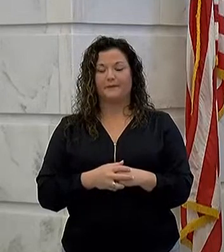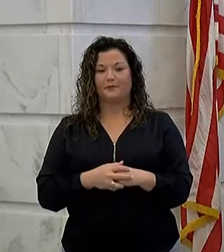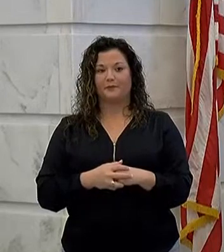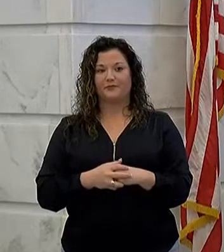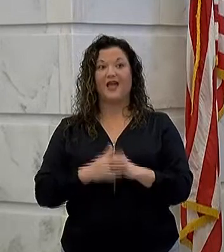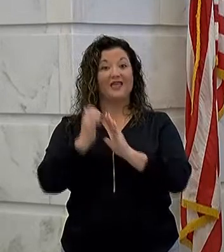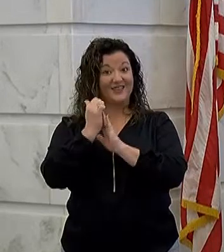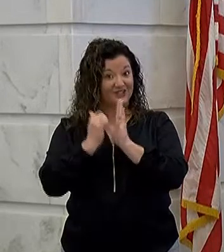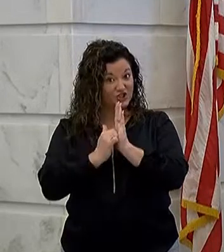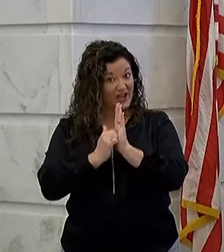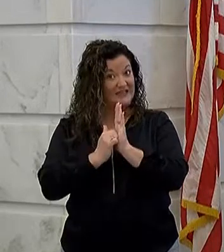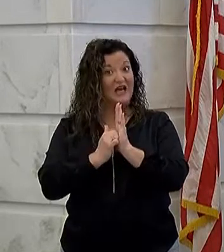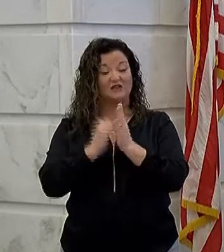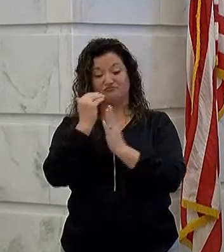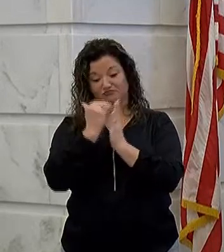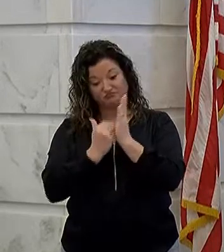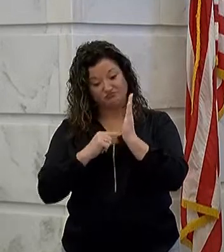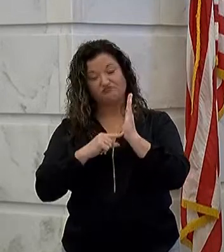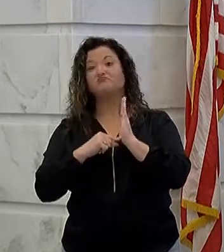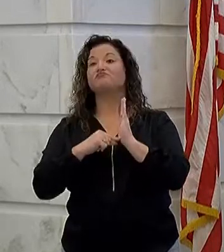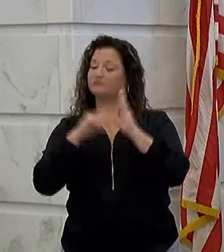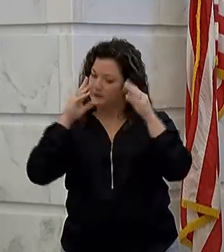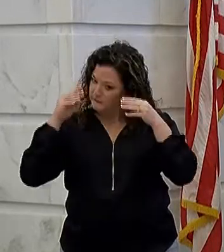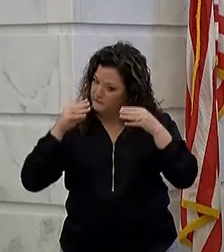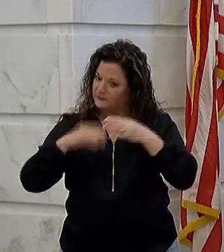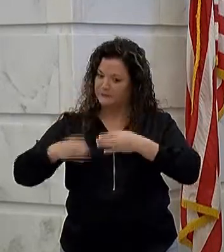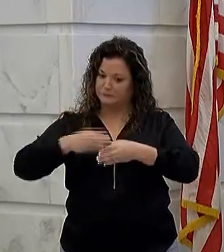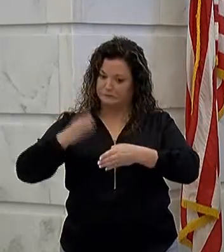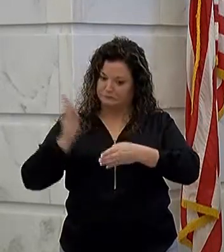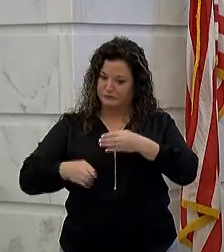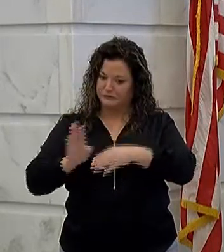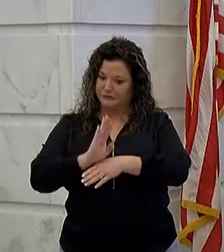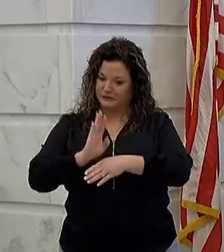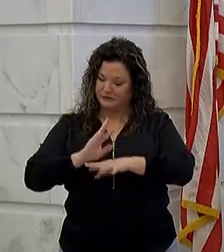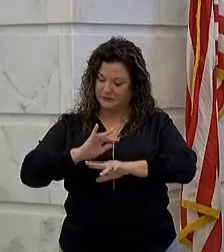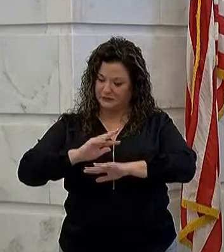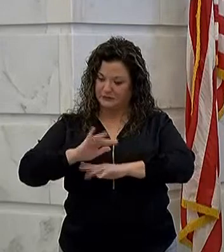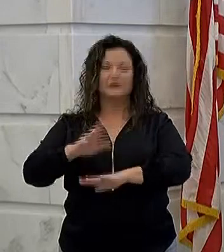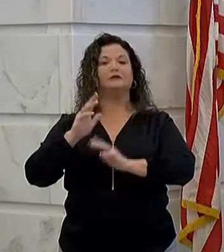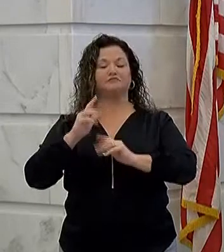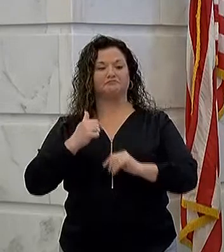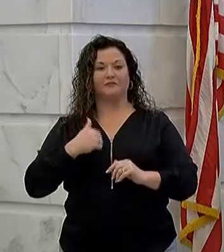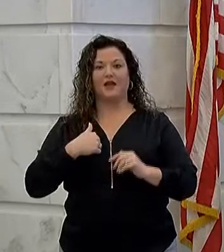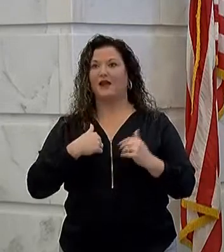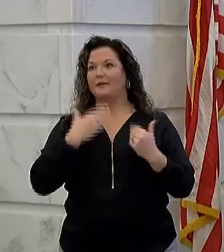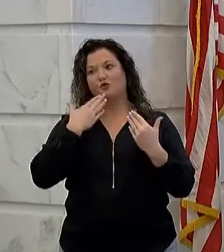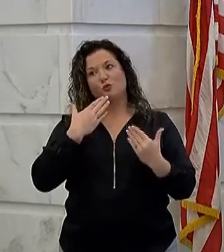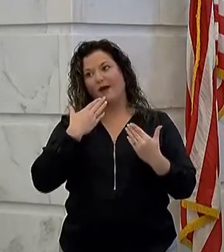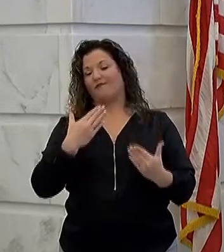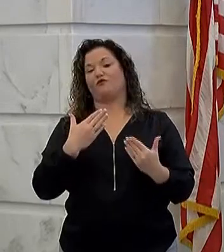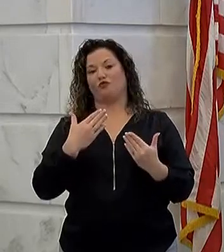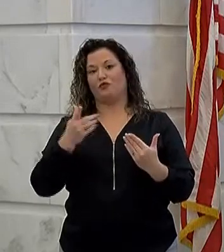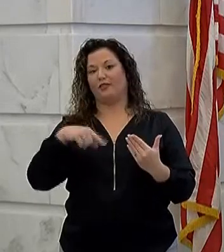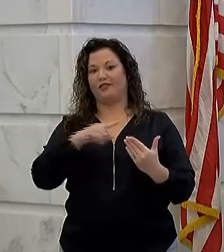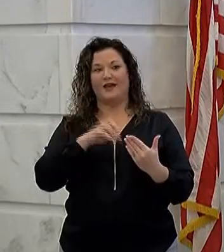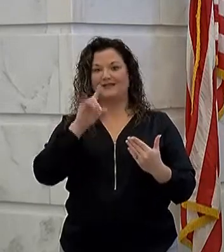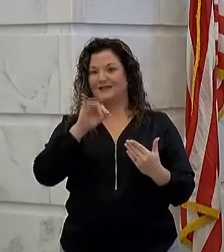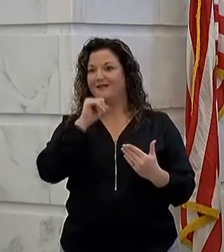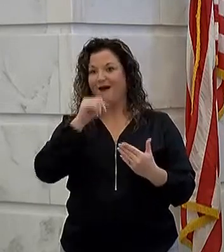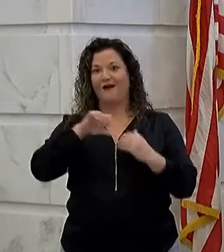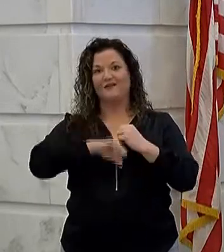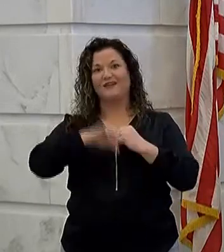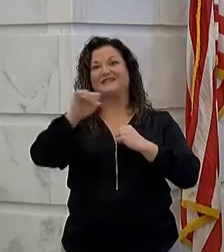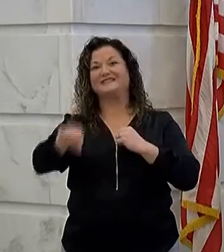the agenda that was called, and they did their business. And I am grateful that they did not have an